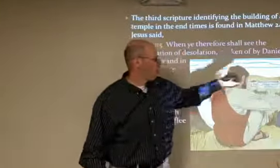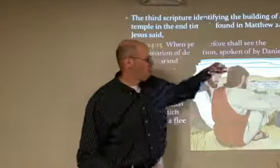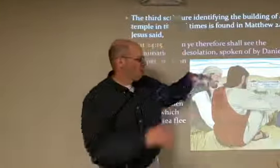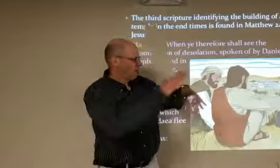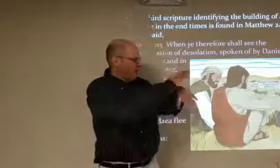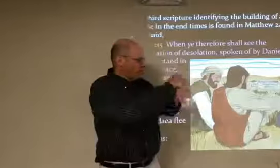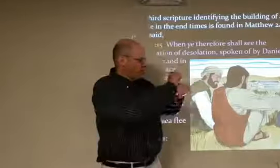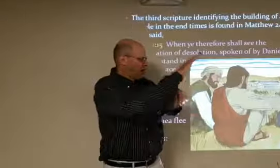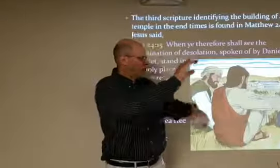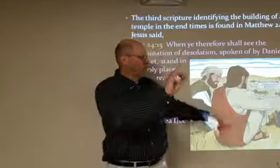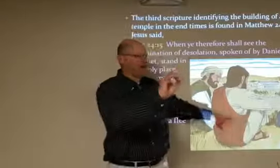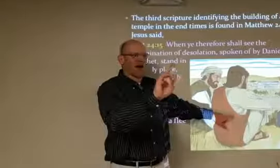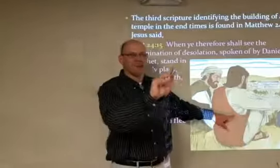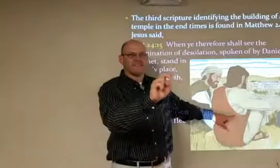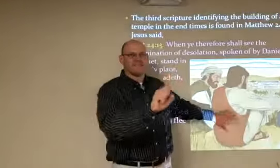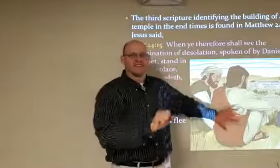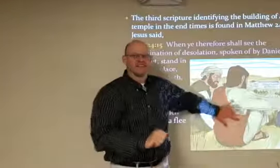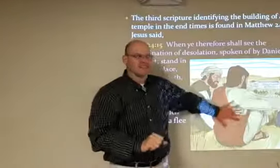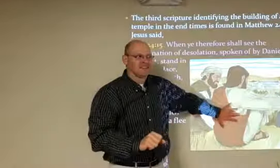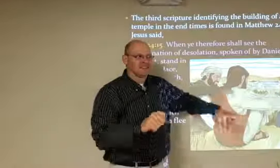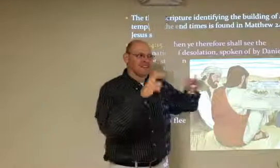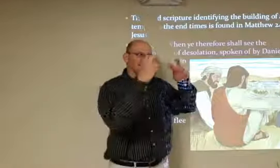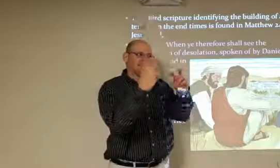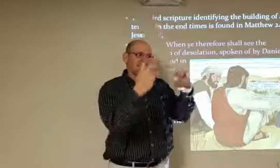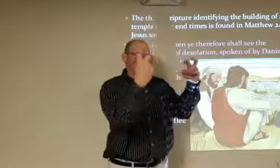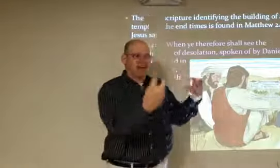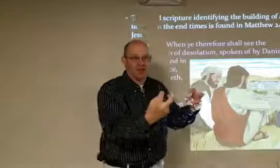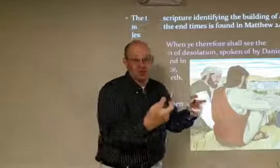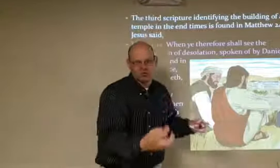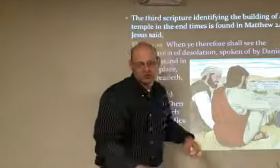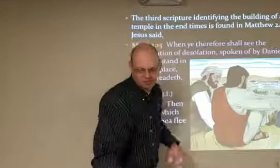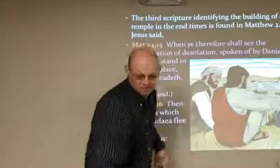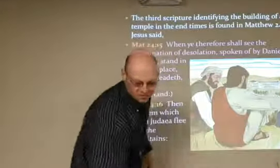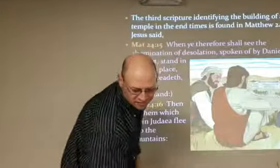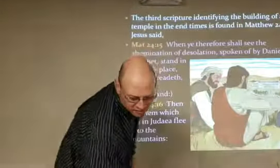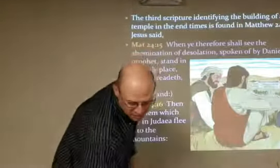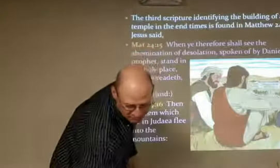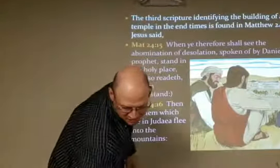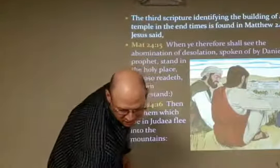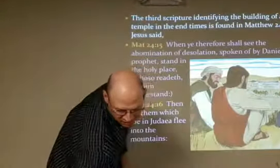okay, they walked up to the Mount of Olives and they sat down.